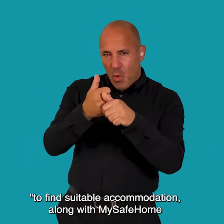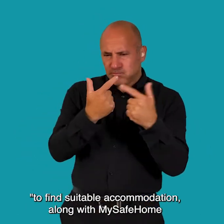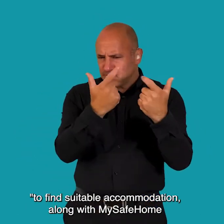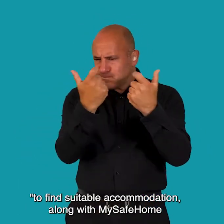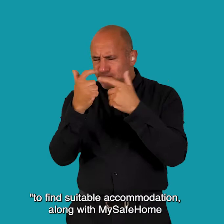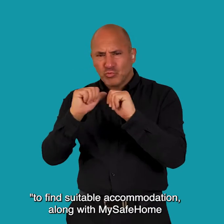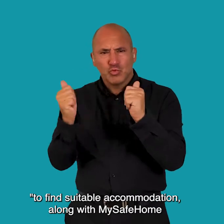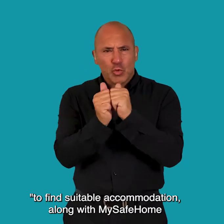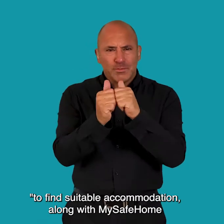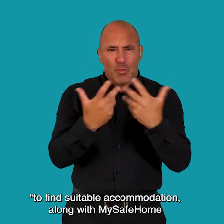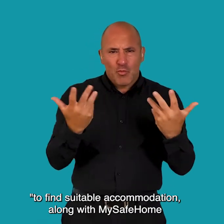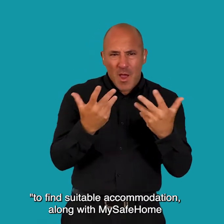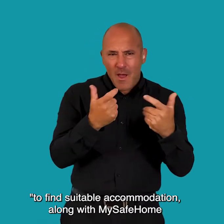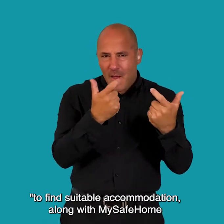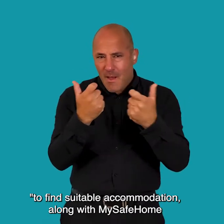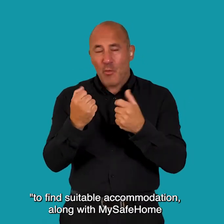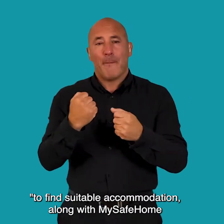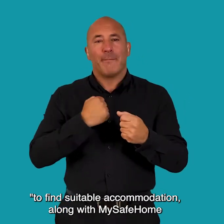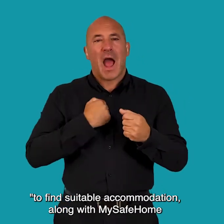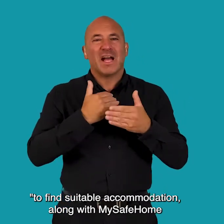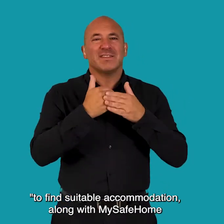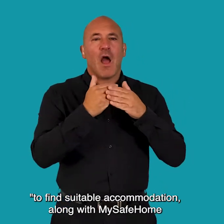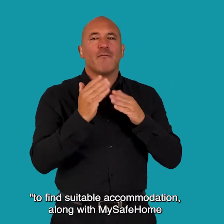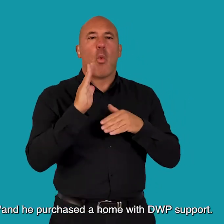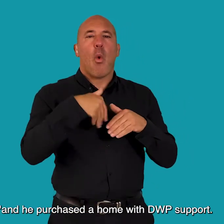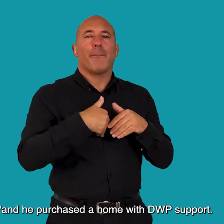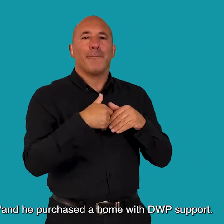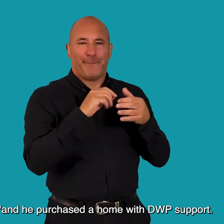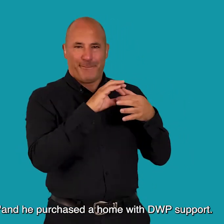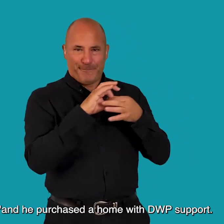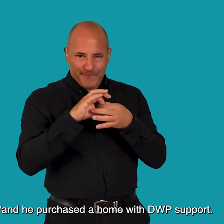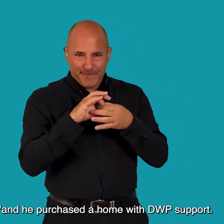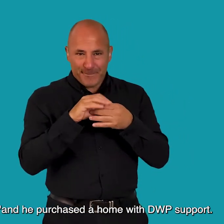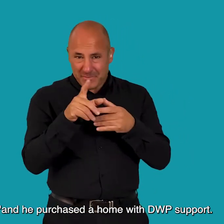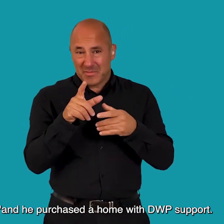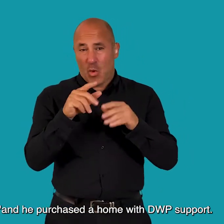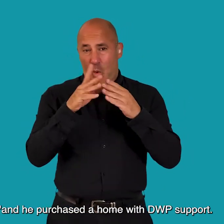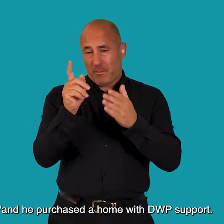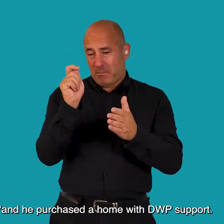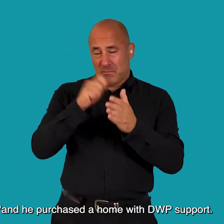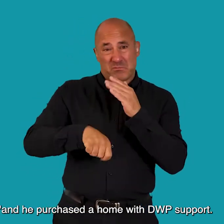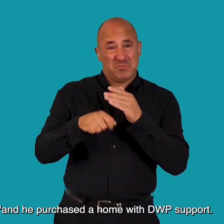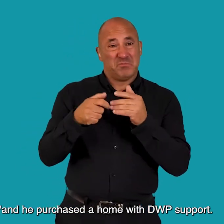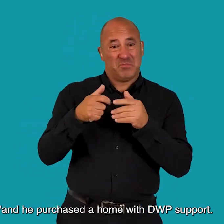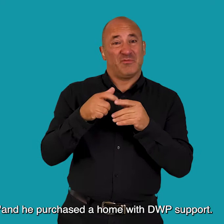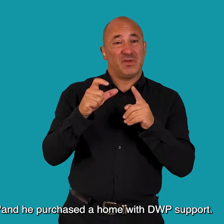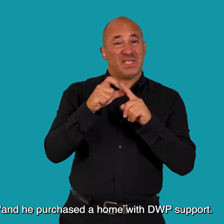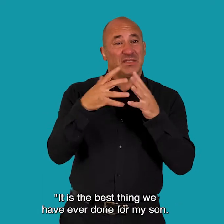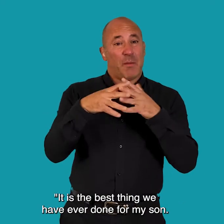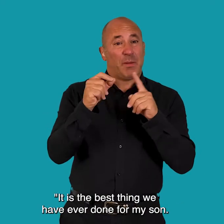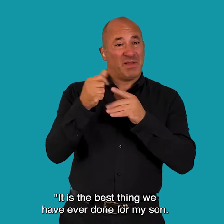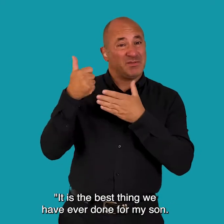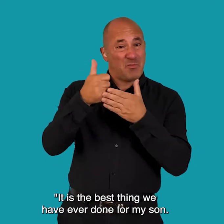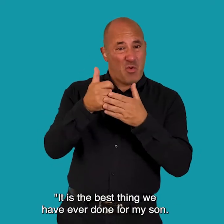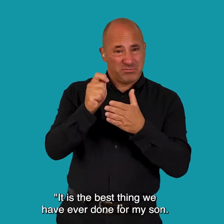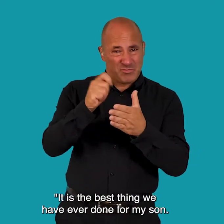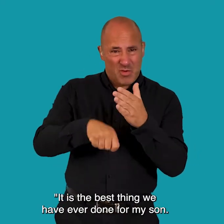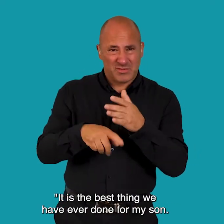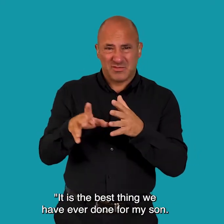accommodation, along with My Safe Home, and he purchased a home with DWP support. It is the best thing we have ever done